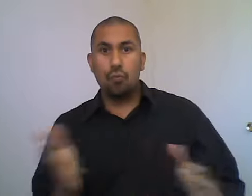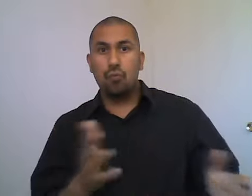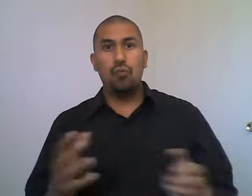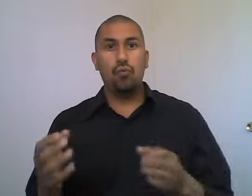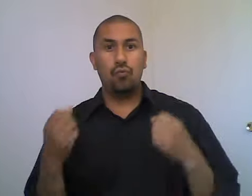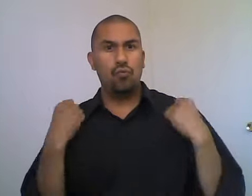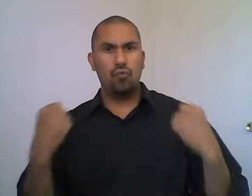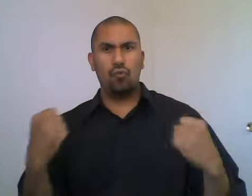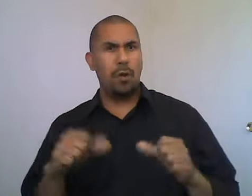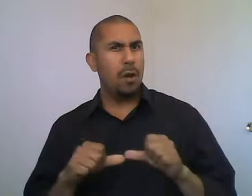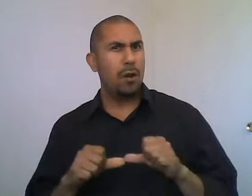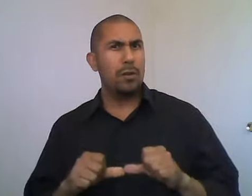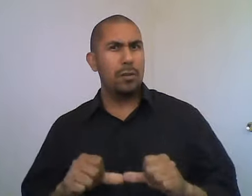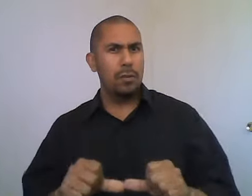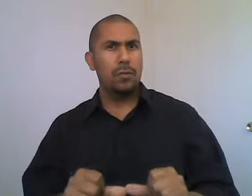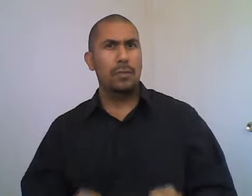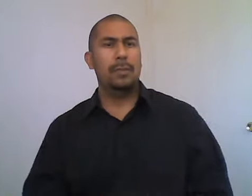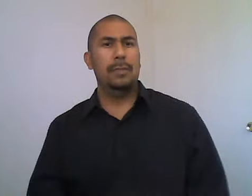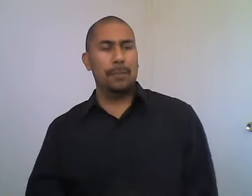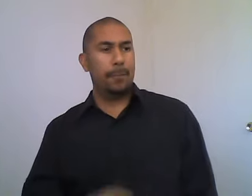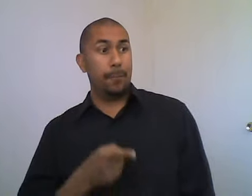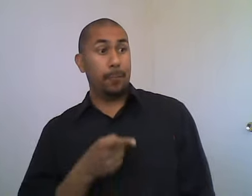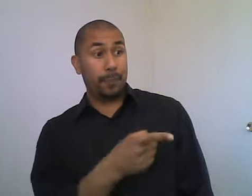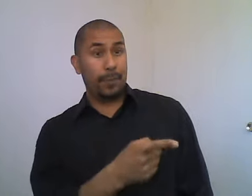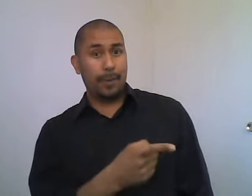Catalina is directly into the wind from where I want to go.